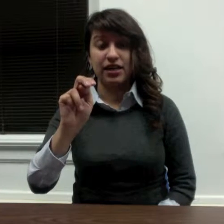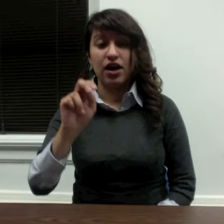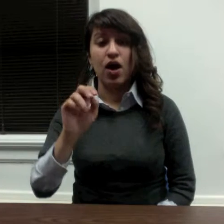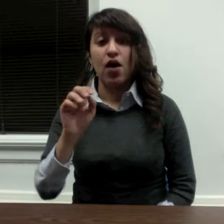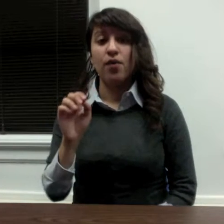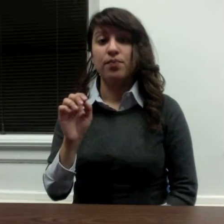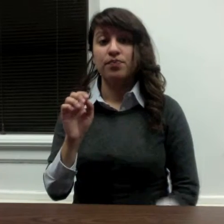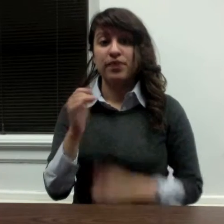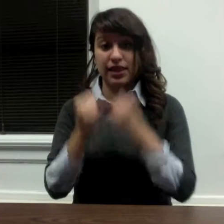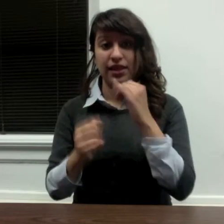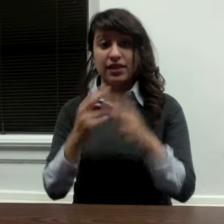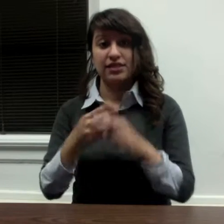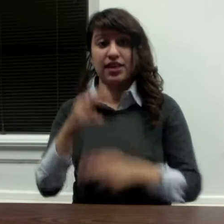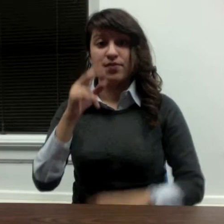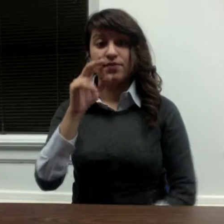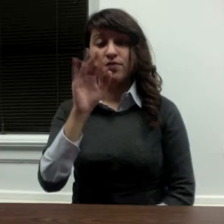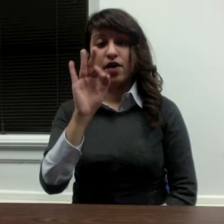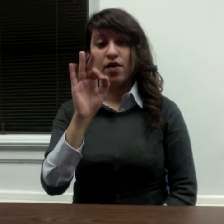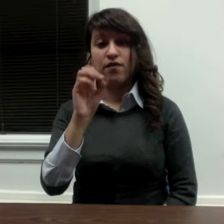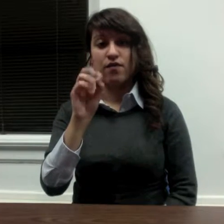and her last name is Forestal.